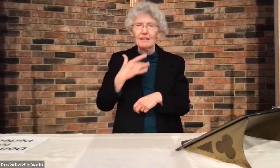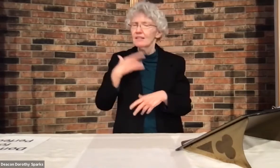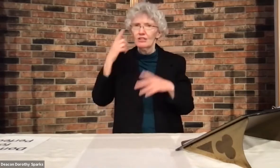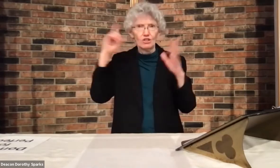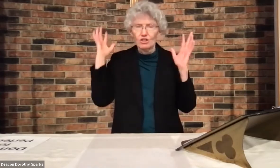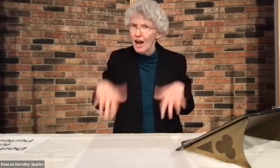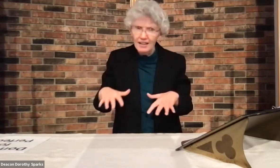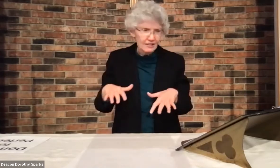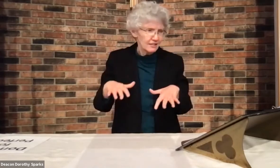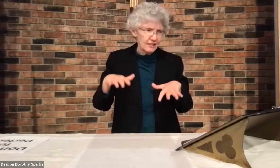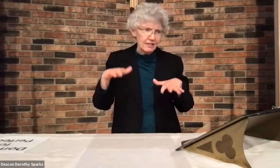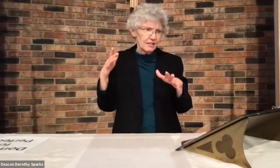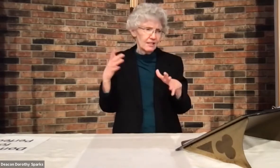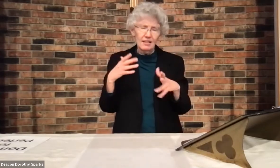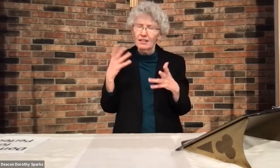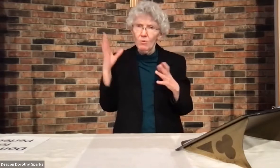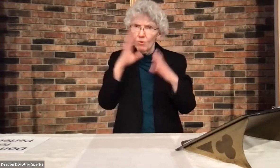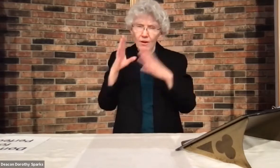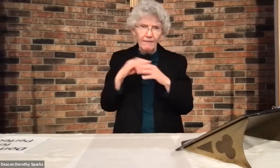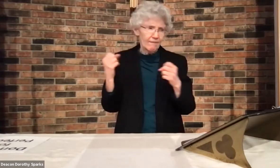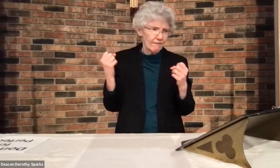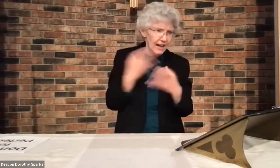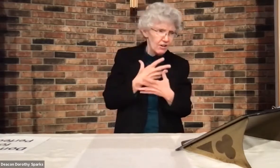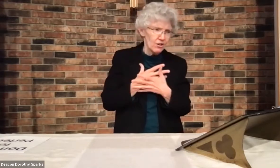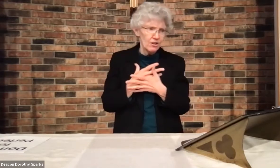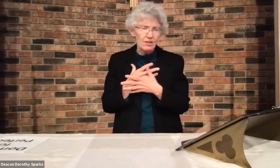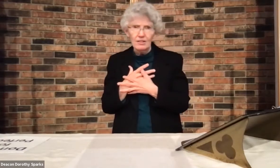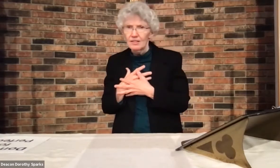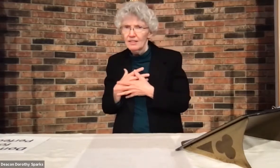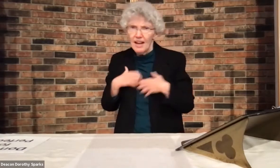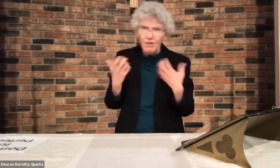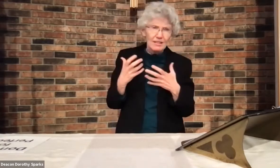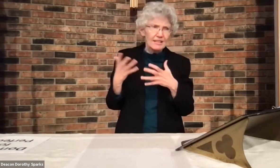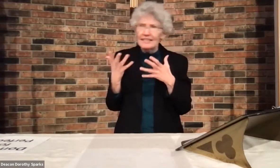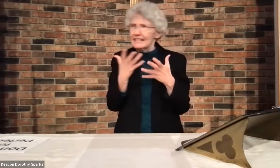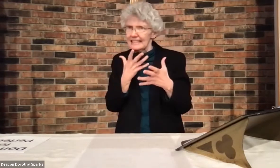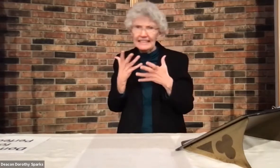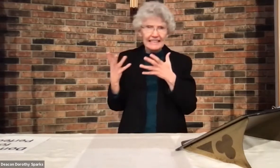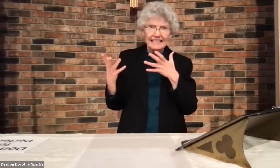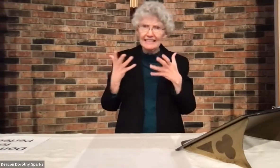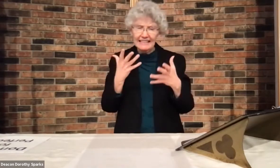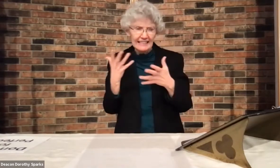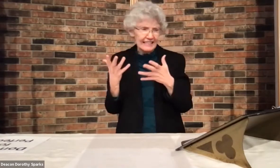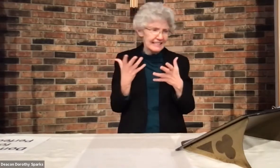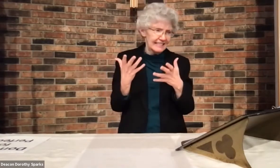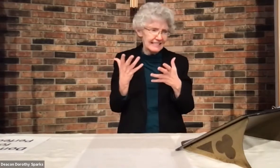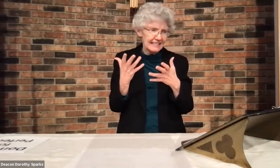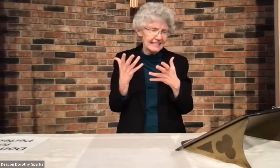when I had heard about what had happened at the Capitol in DC, as I'm sure everyone else